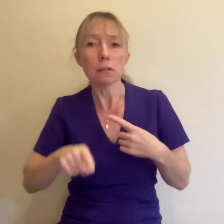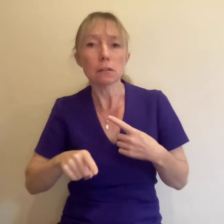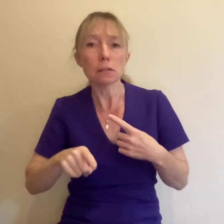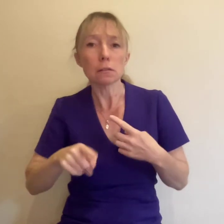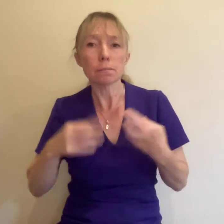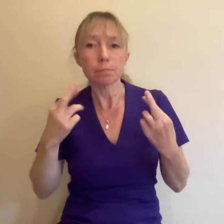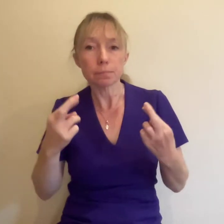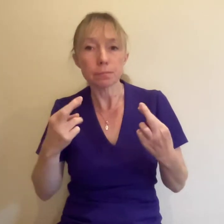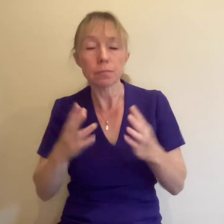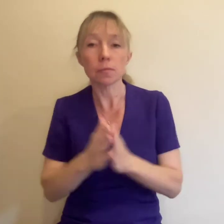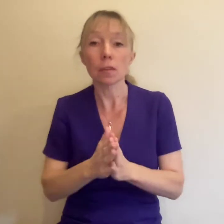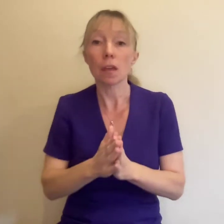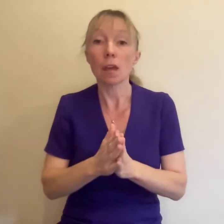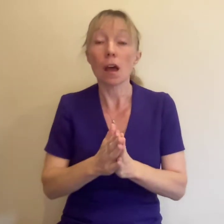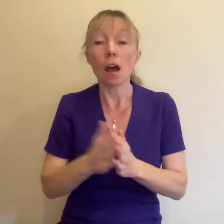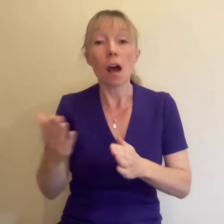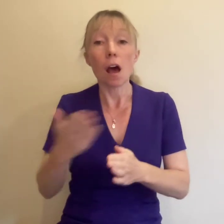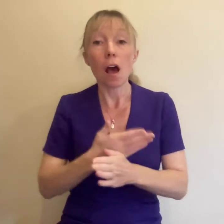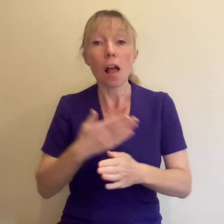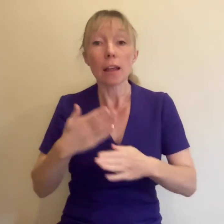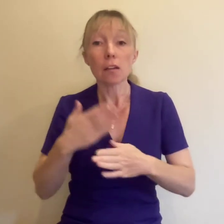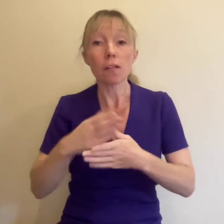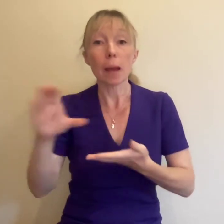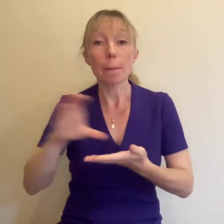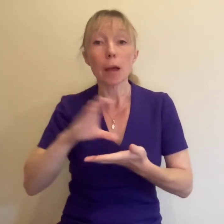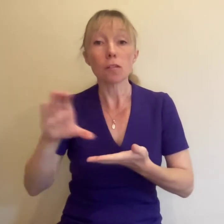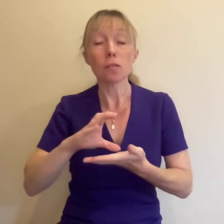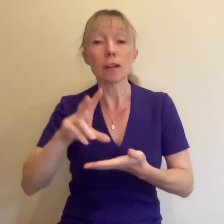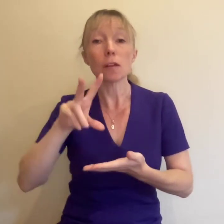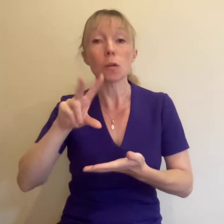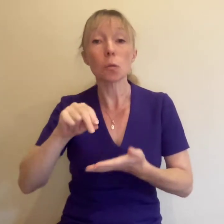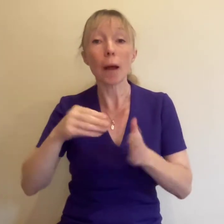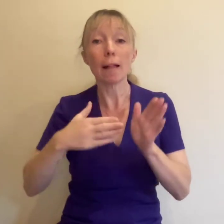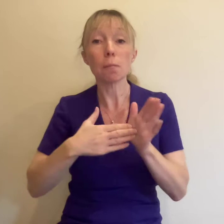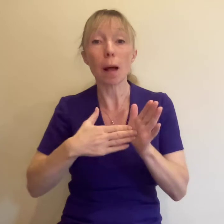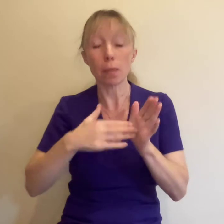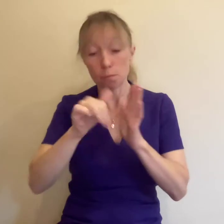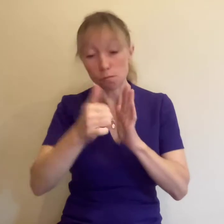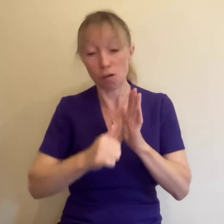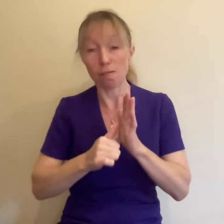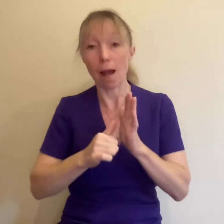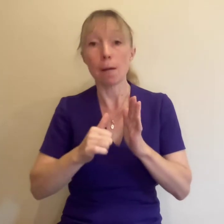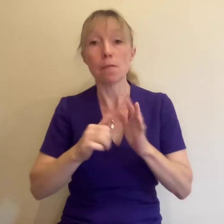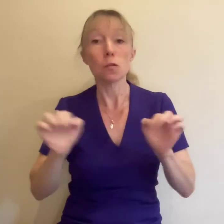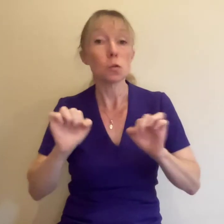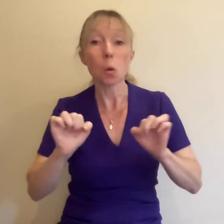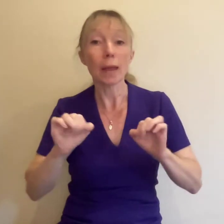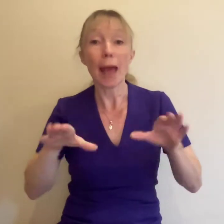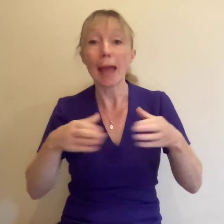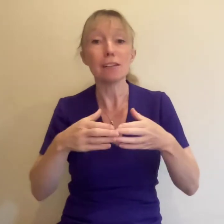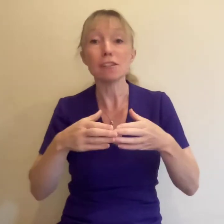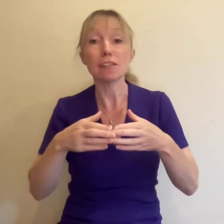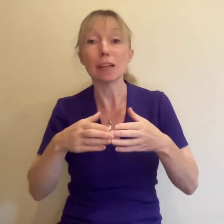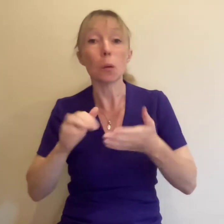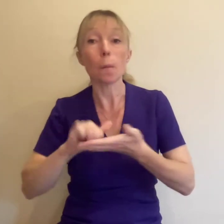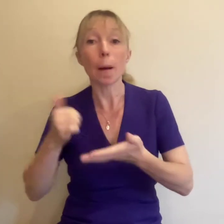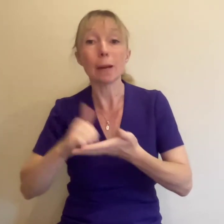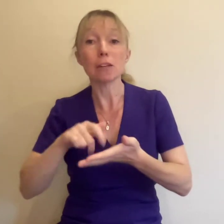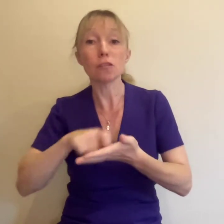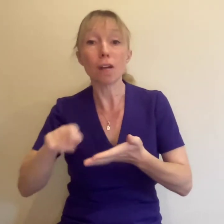The Early Career Bursaries is a 12-month programme for unagented and unpublished writers aged over 18 and resident in London who